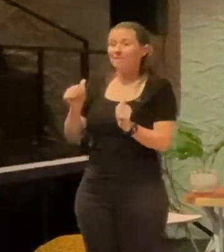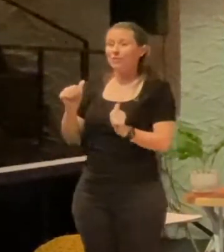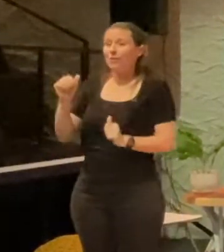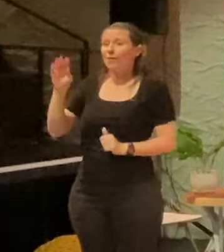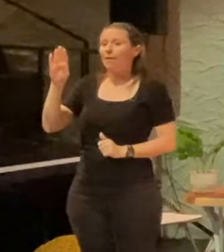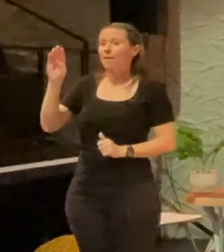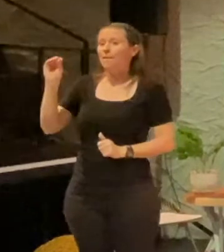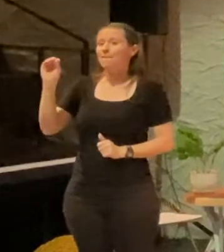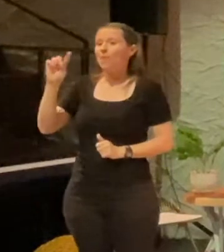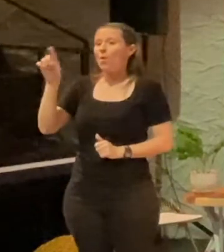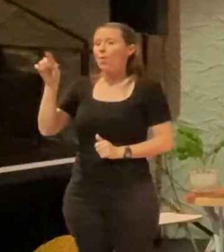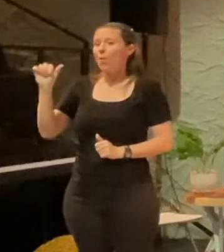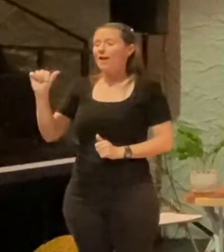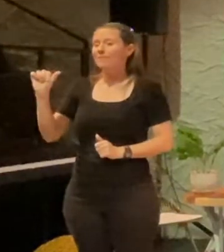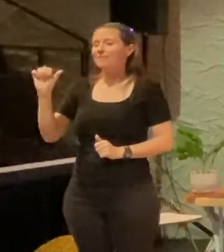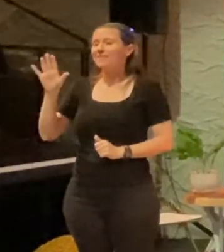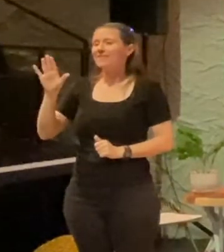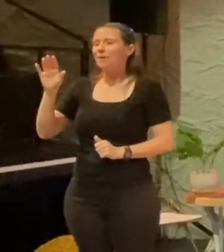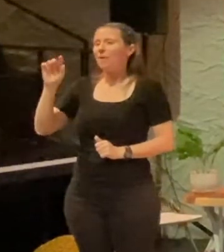favorite pickup line to Ruth?